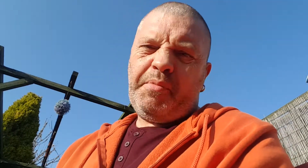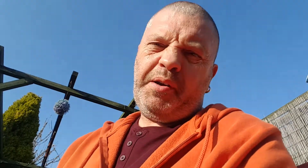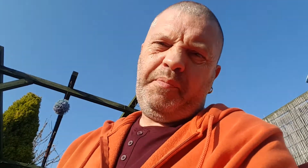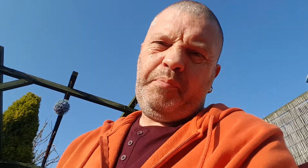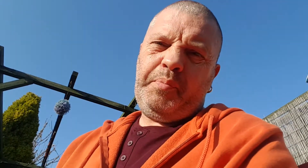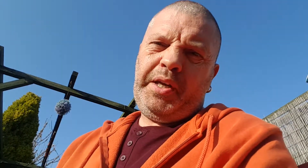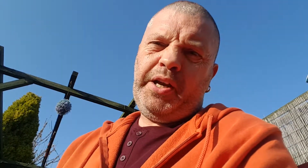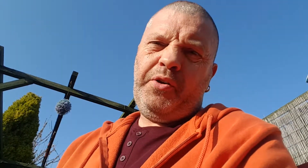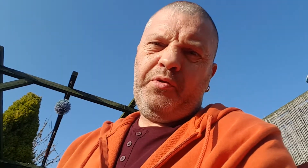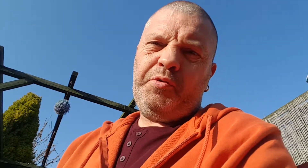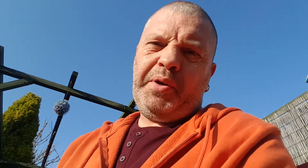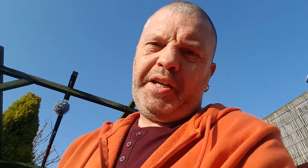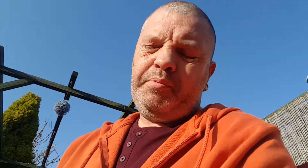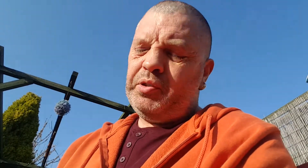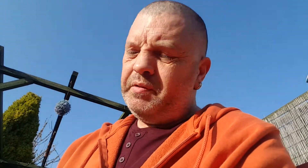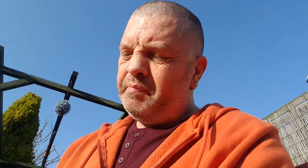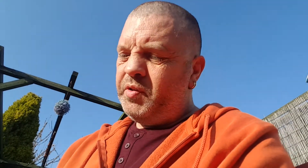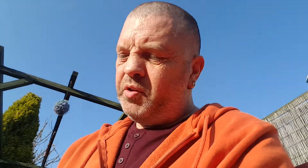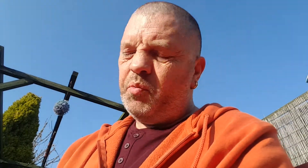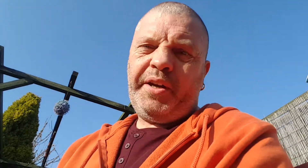might be owned by Gibson or whatever.